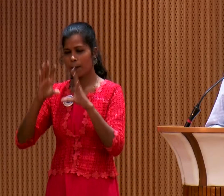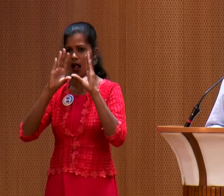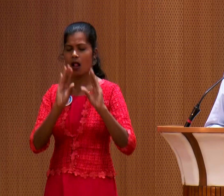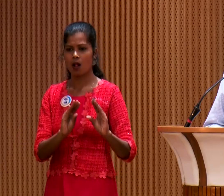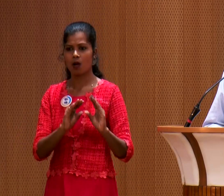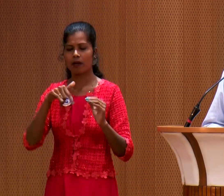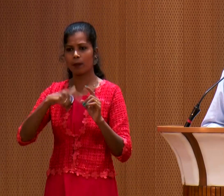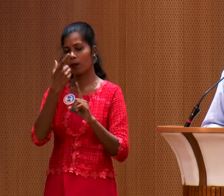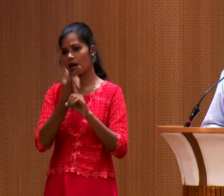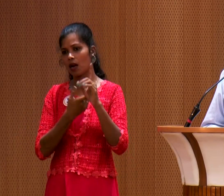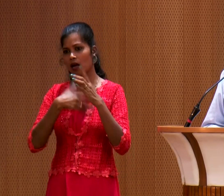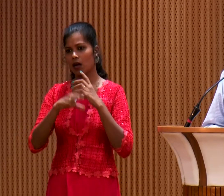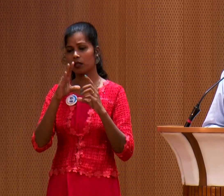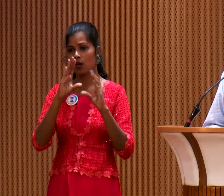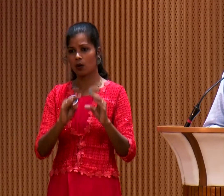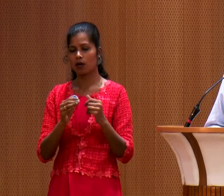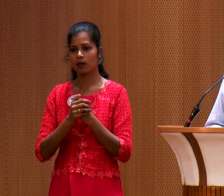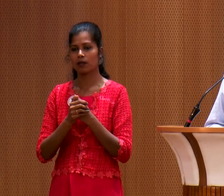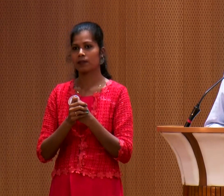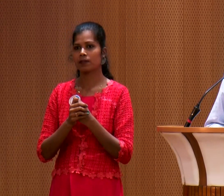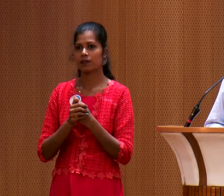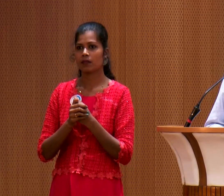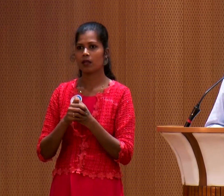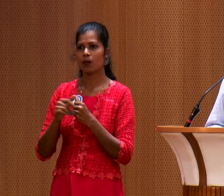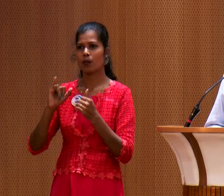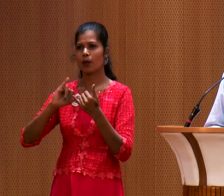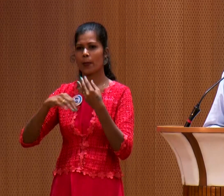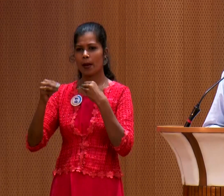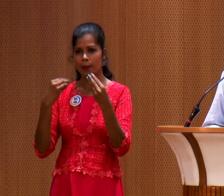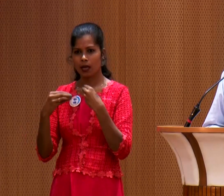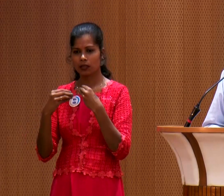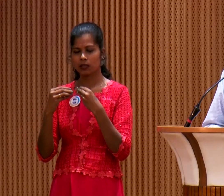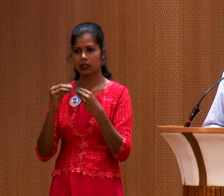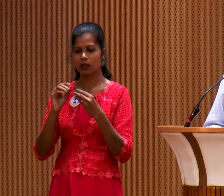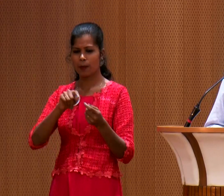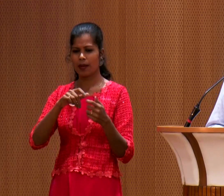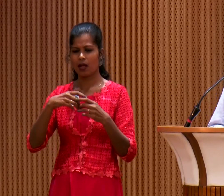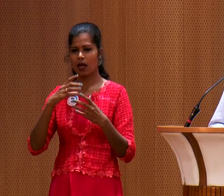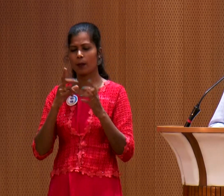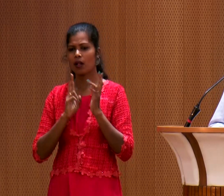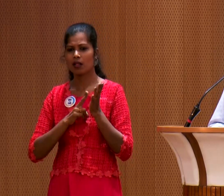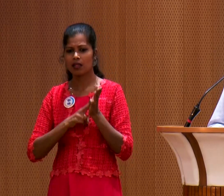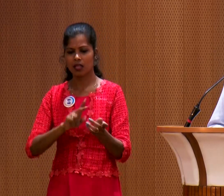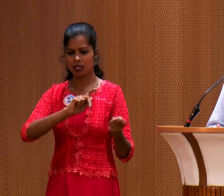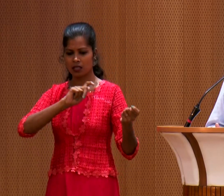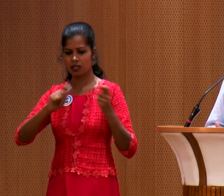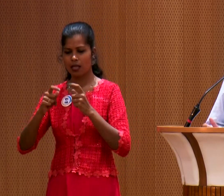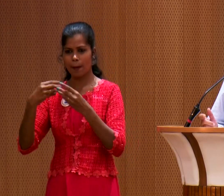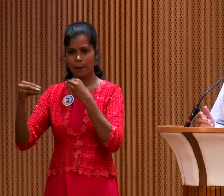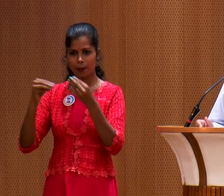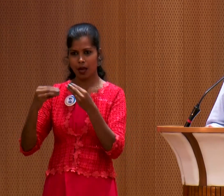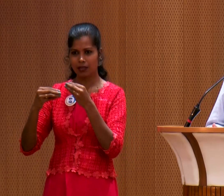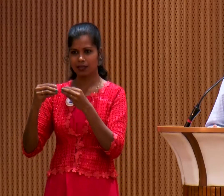industry. Cheaper alternatives, especially synthetics, have virtually taken over the domestic market for floor